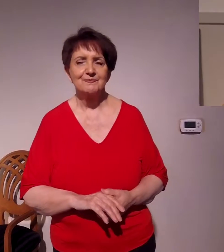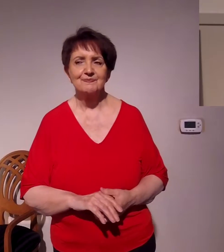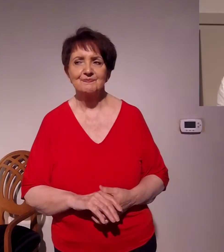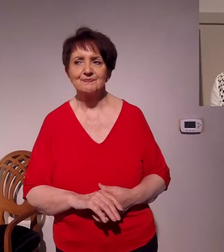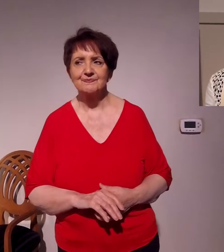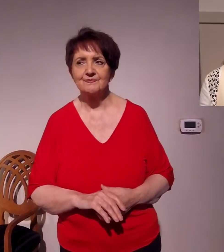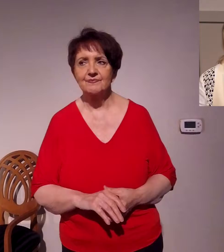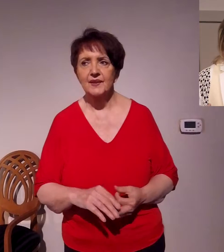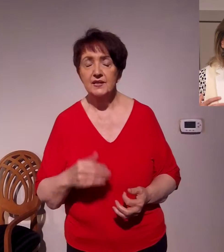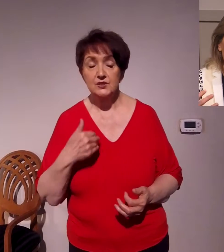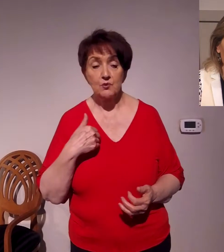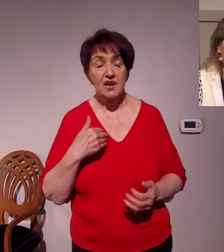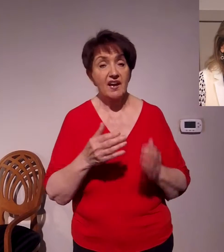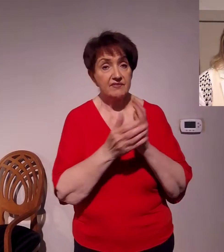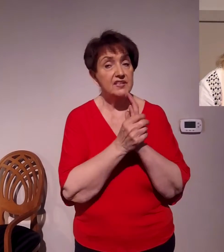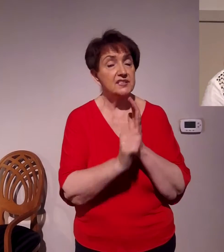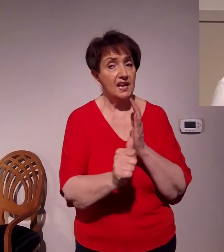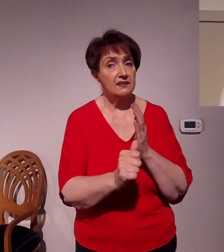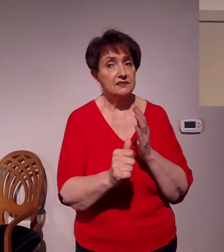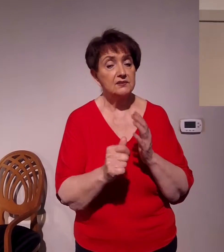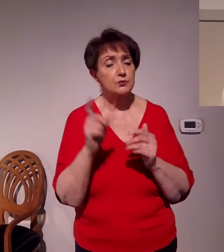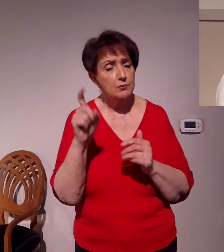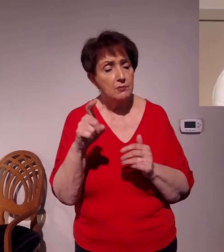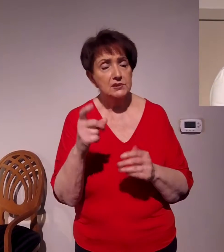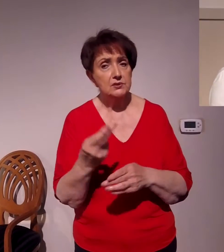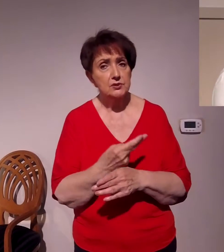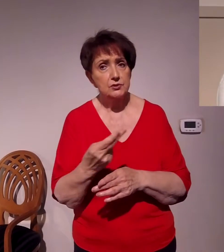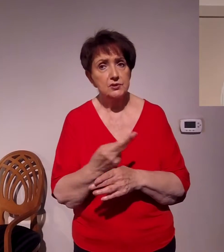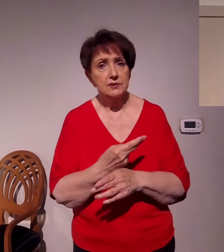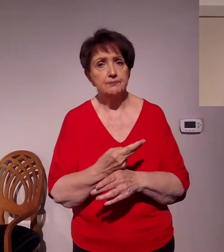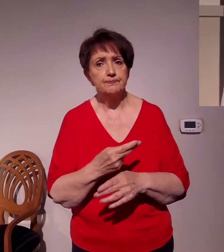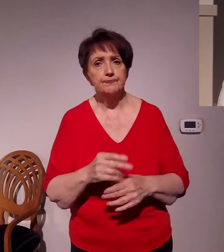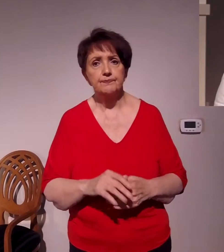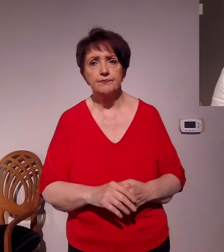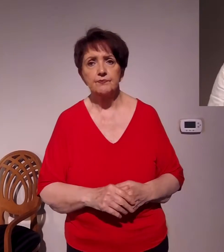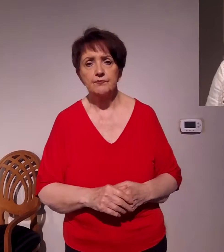So we have these talents and we have to use them.